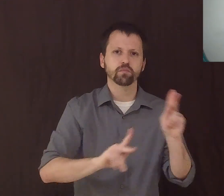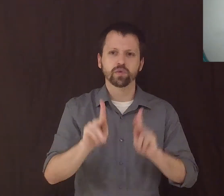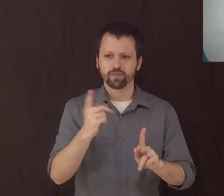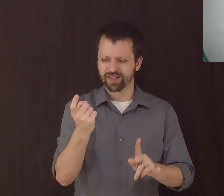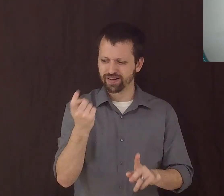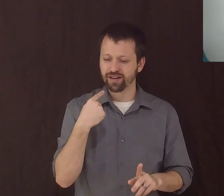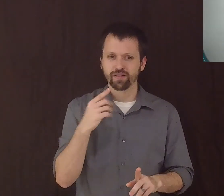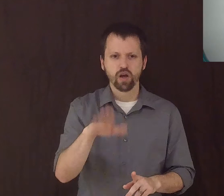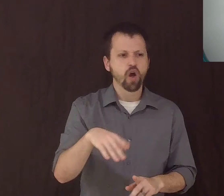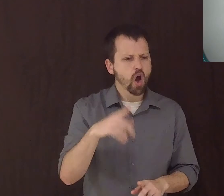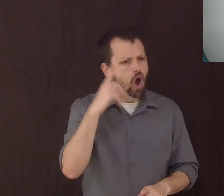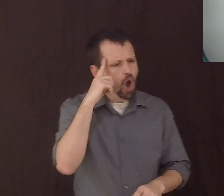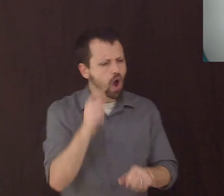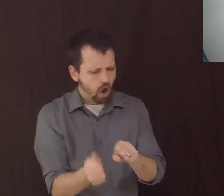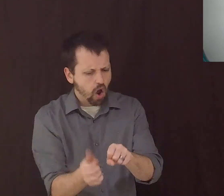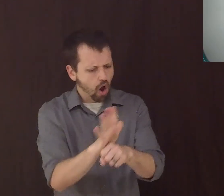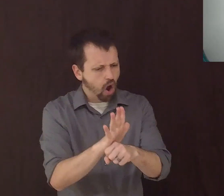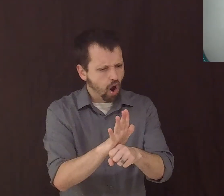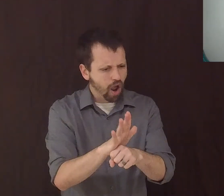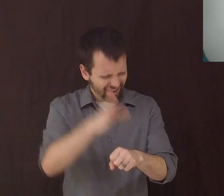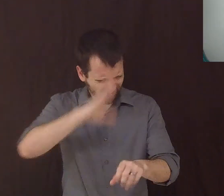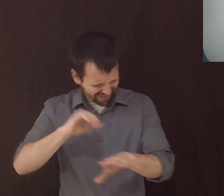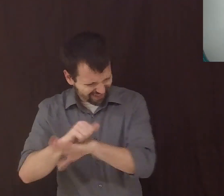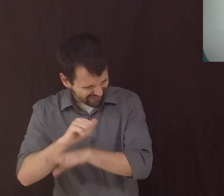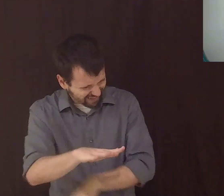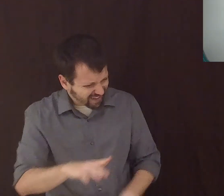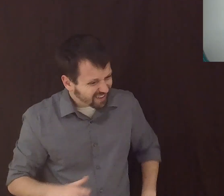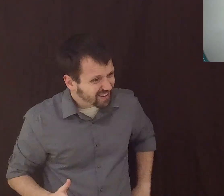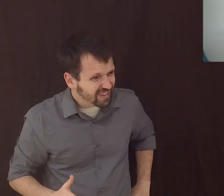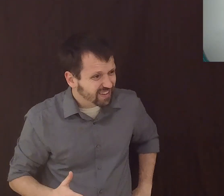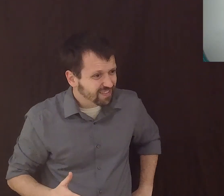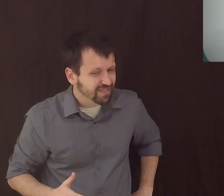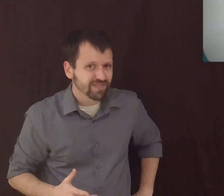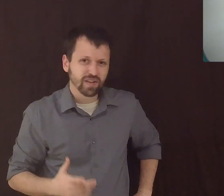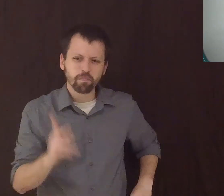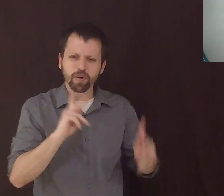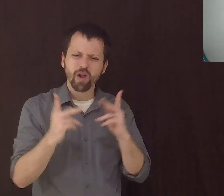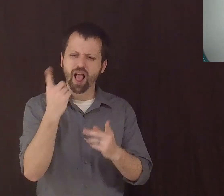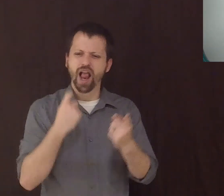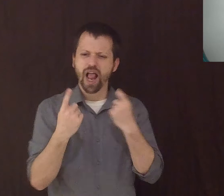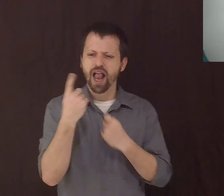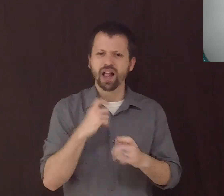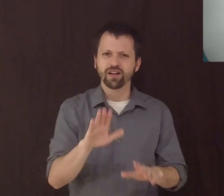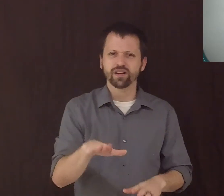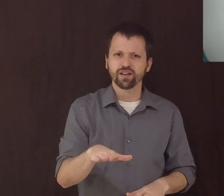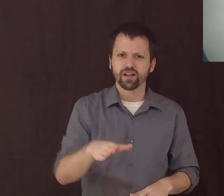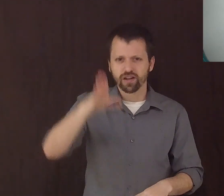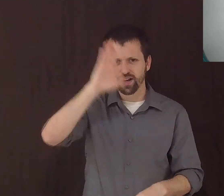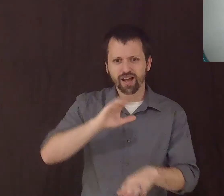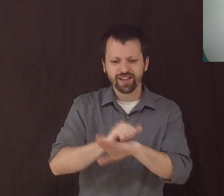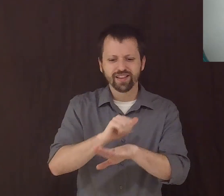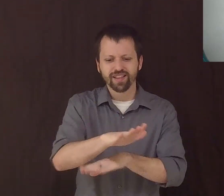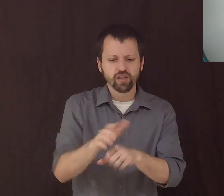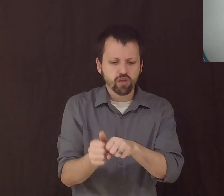people have asked, do you think the coronavirus has been sent by God, Pastor Dan? And there's, you know, people that have said that, you know, that God has